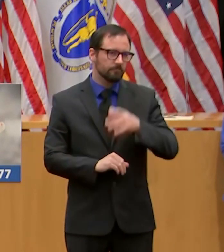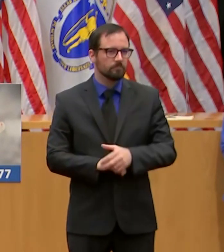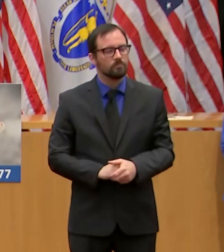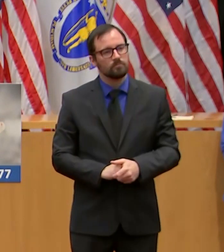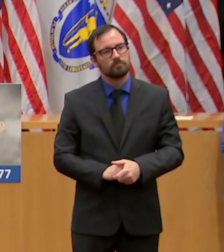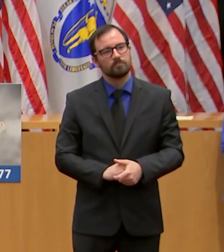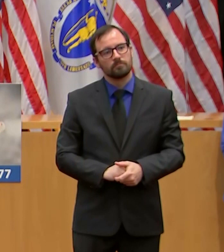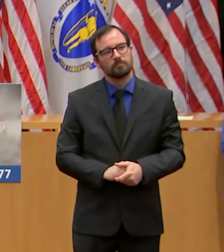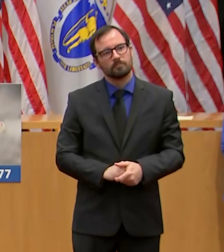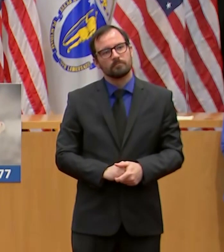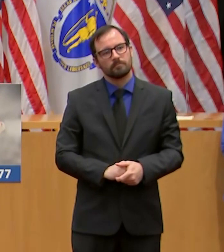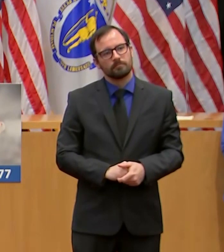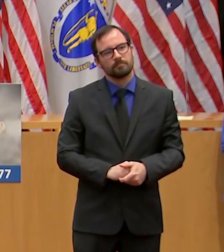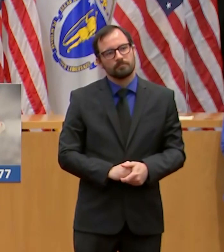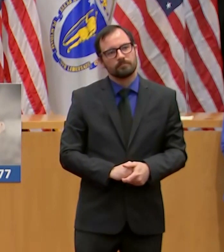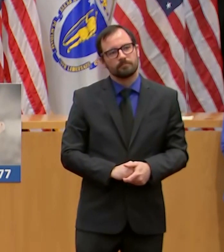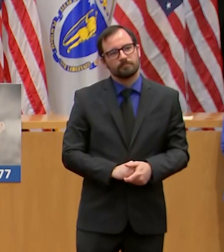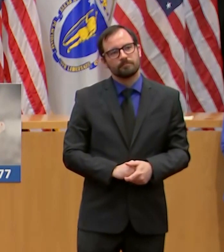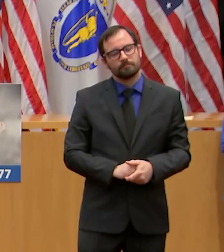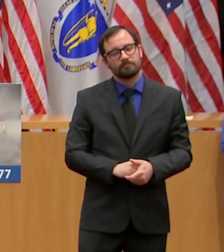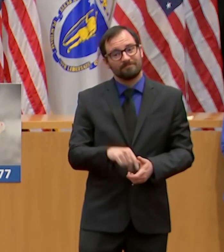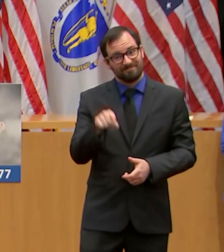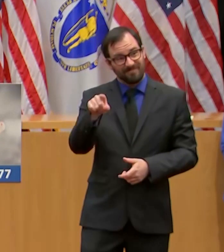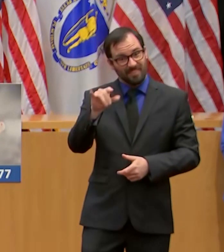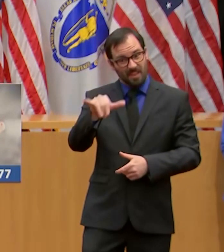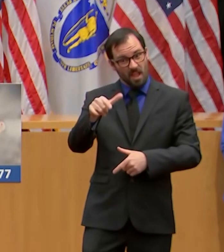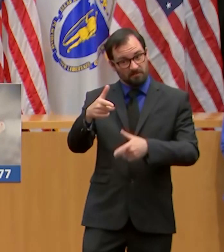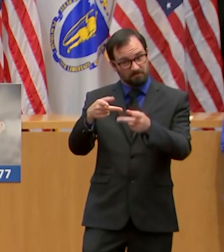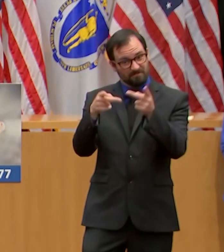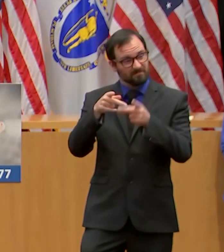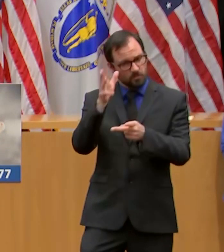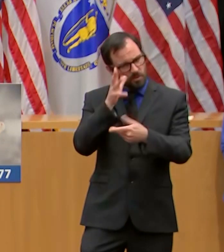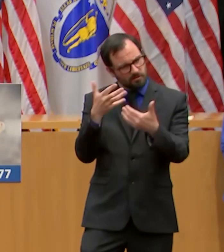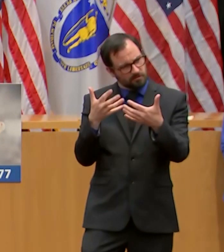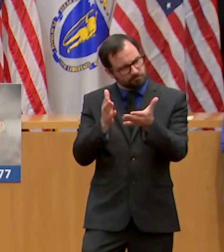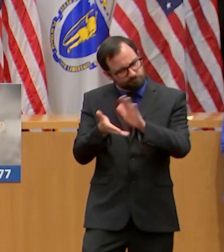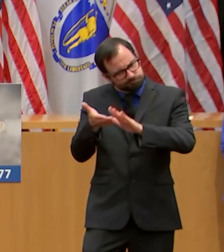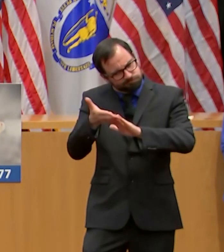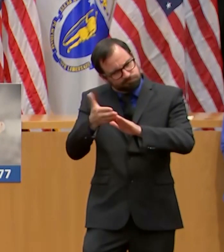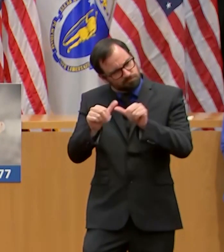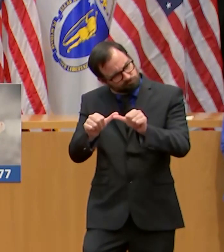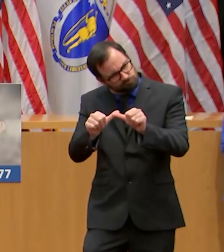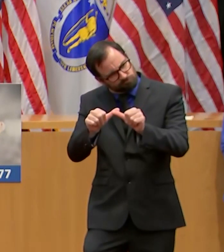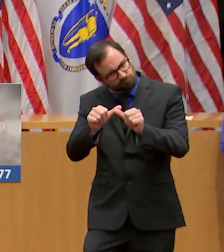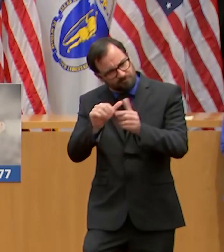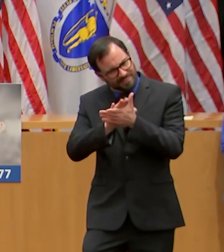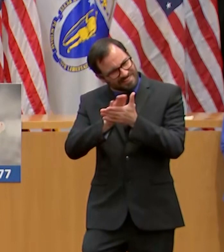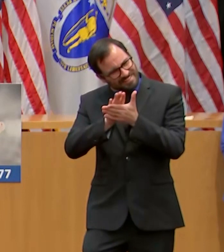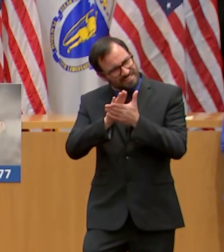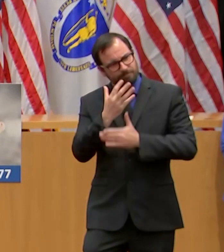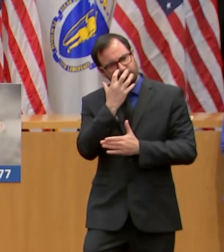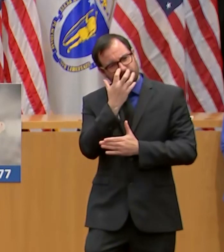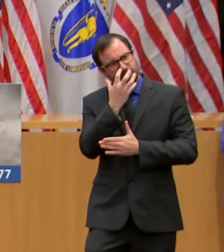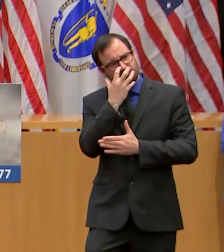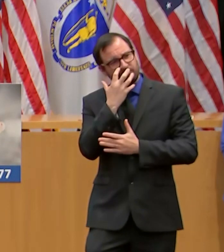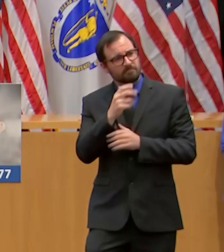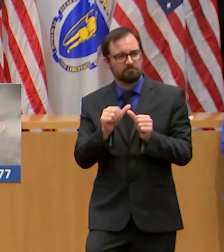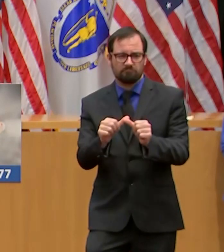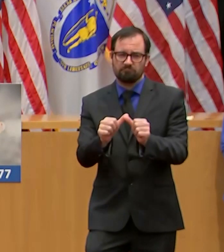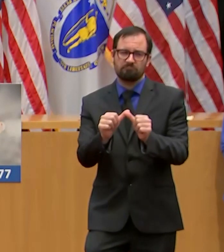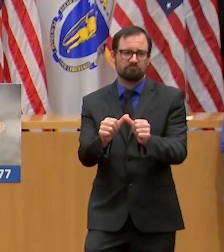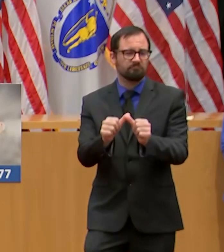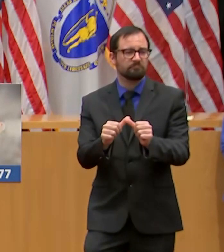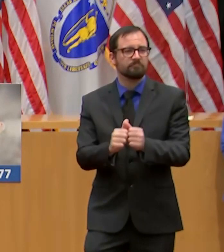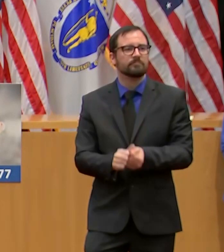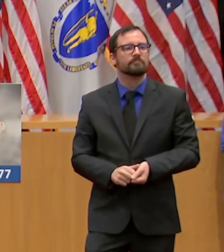against COVID-19. And now with the launch of Boston Hope and this new effort at the BCEC, Partners is stepping up to